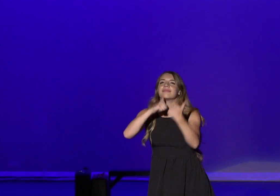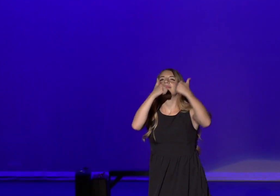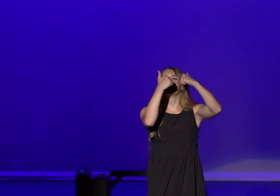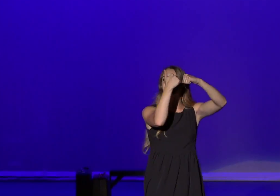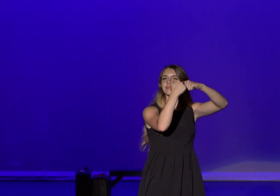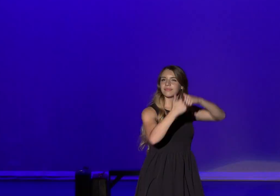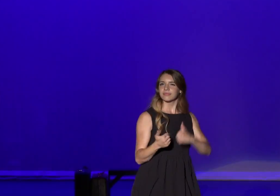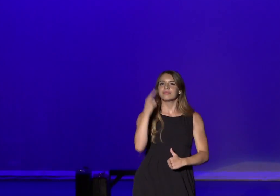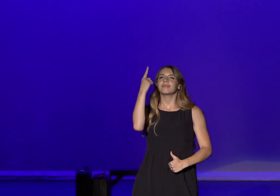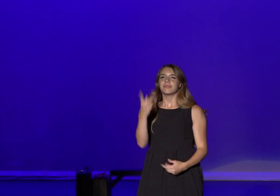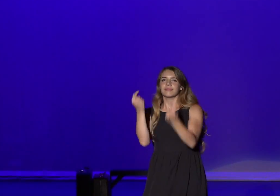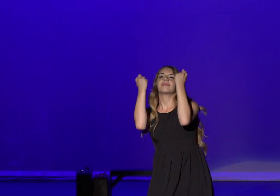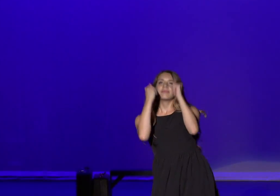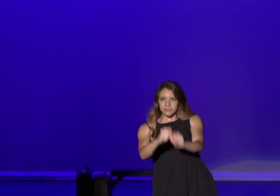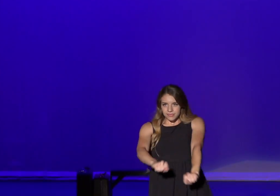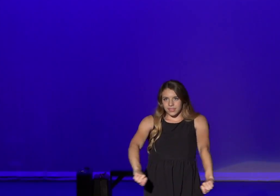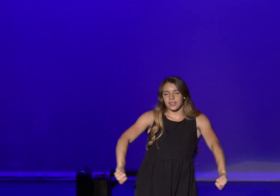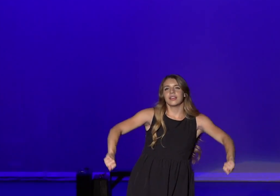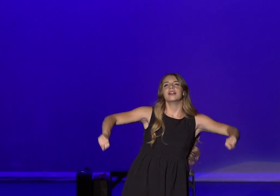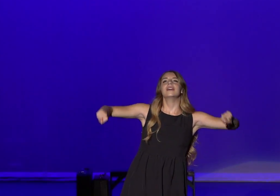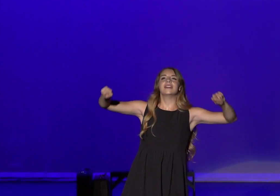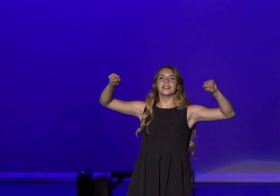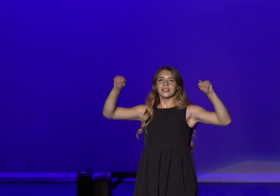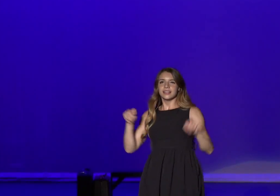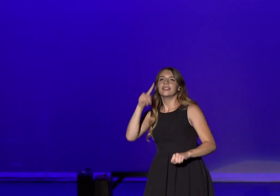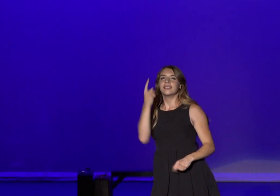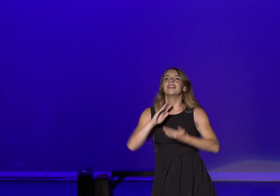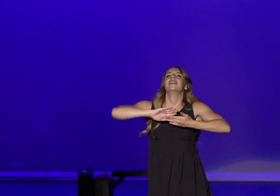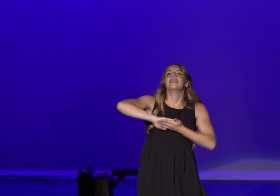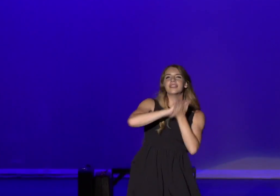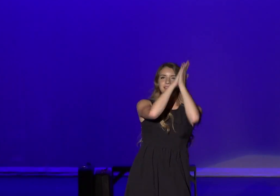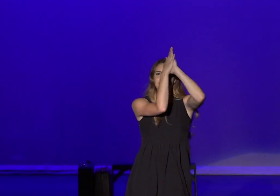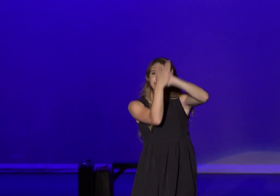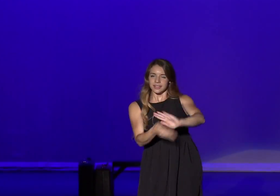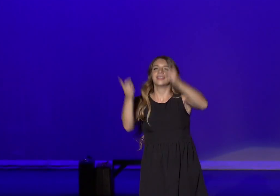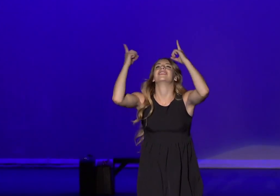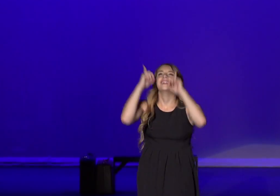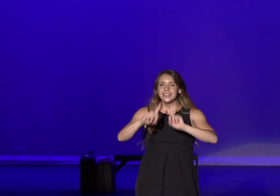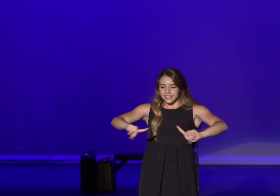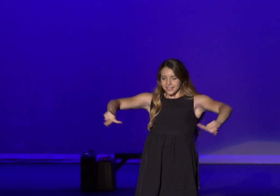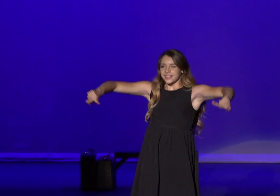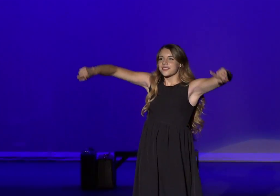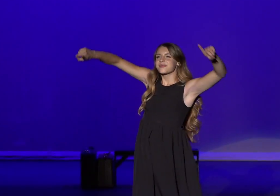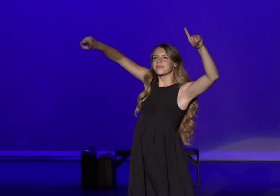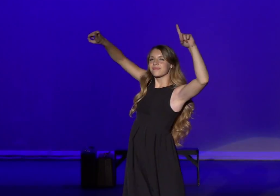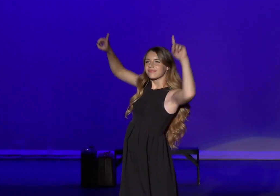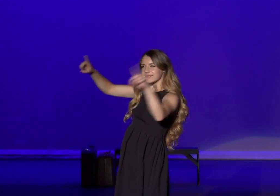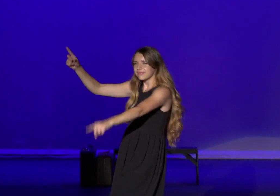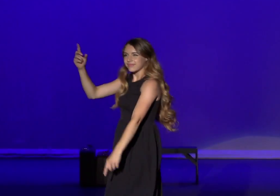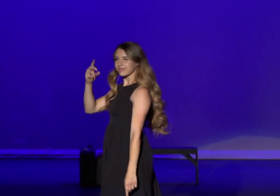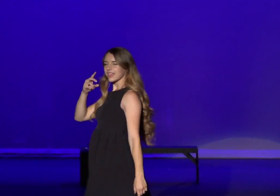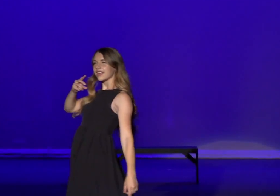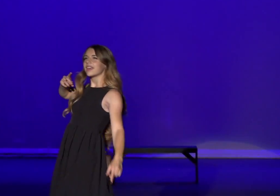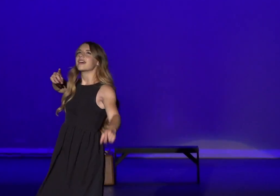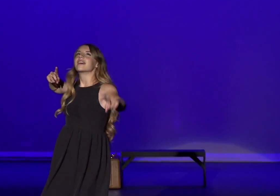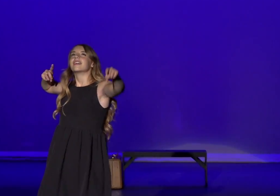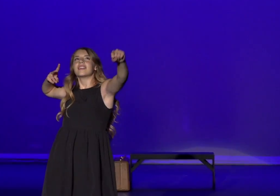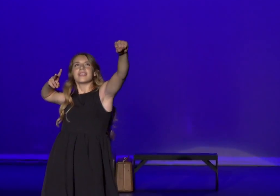know how One row from the whole shebang One row that fell with no clank I own